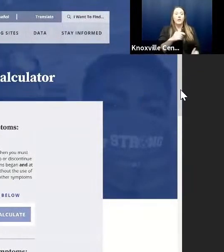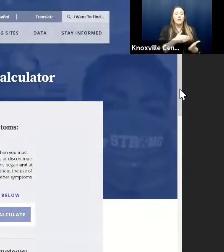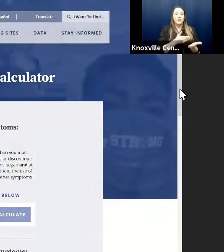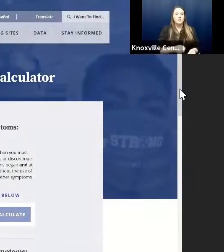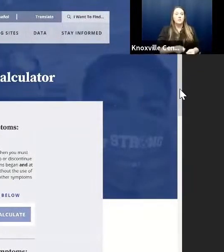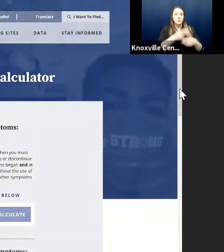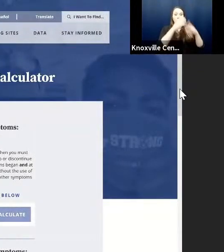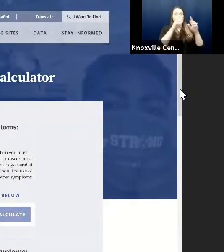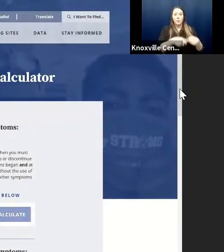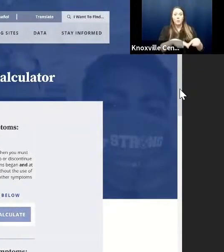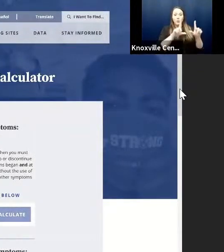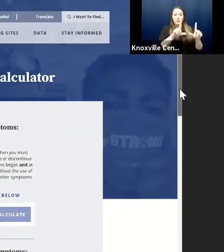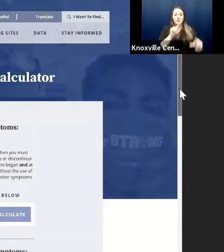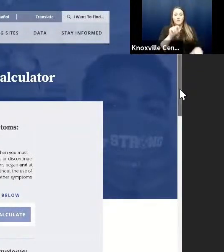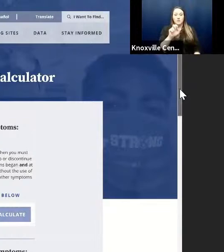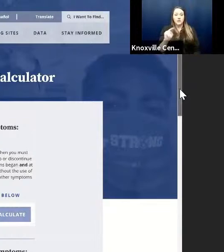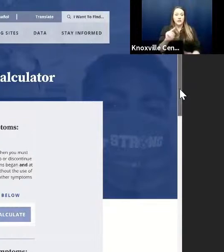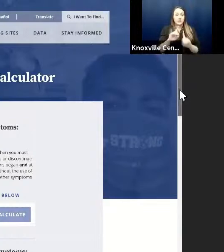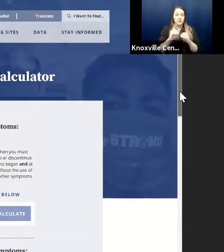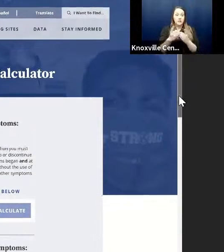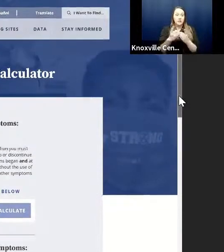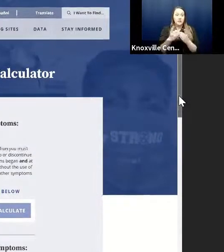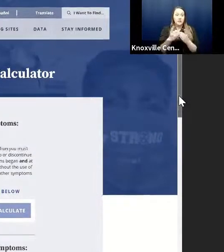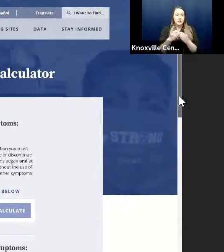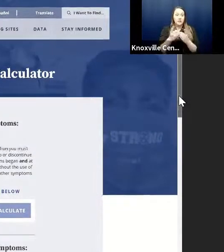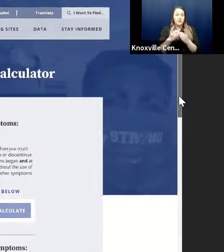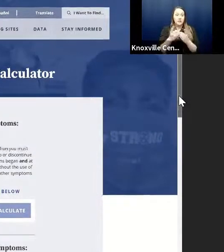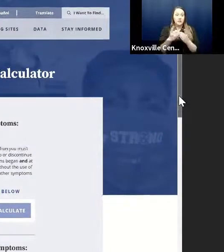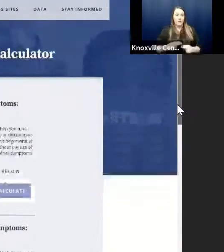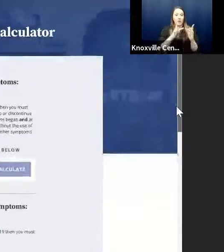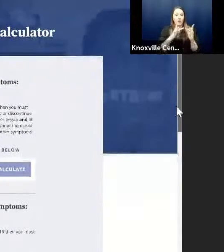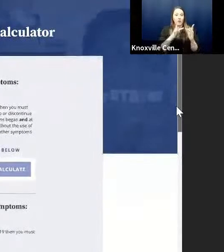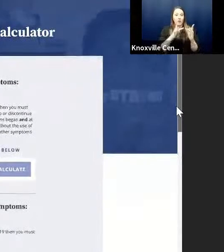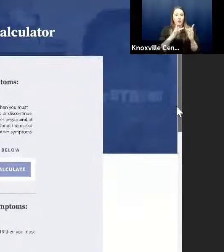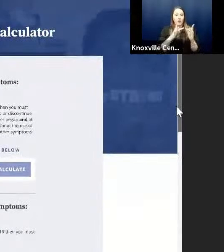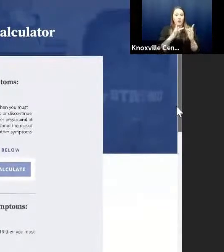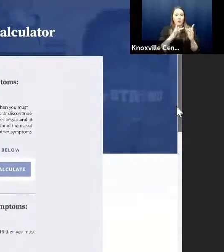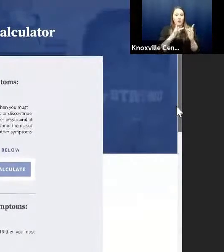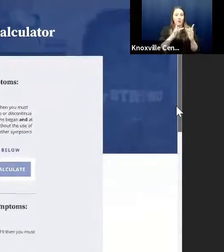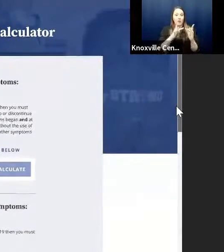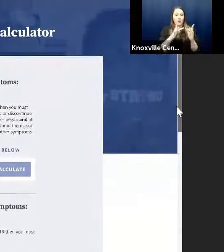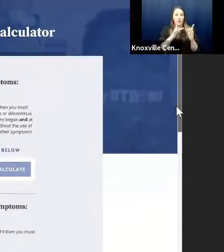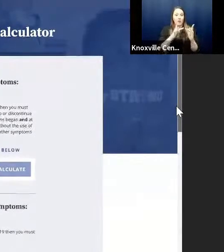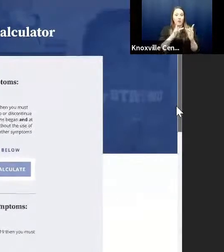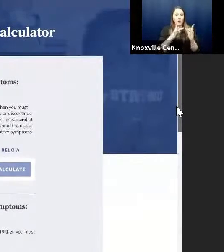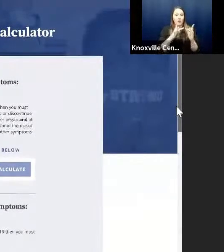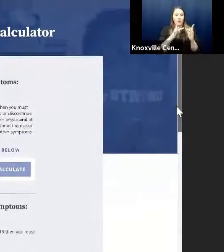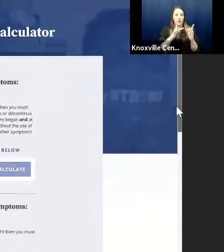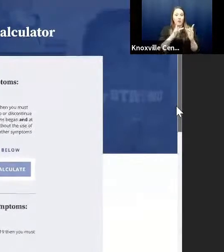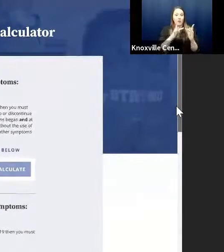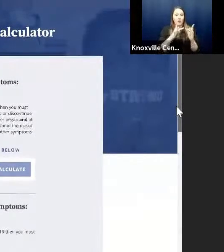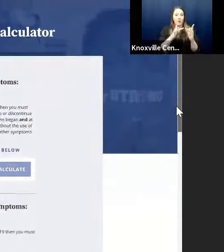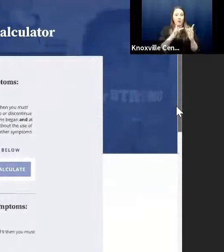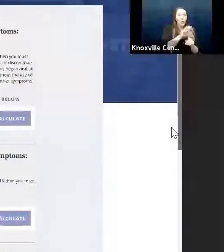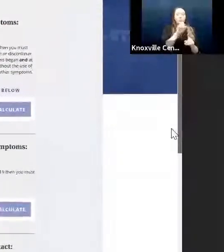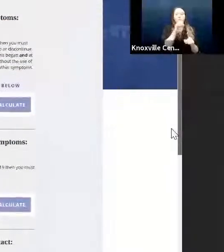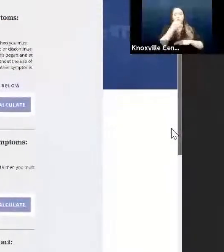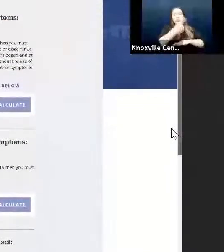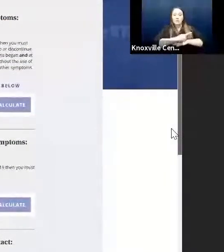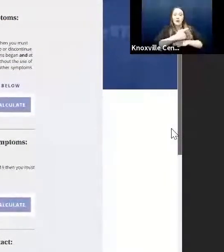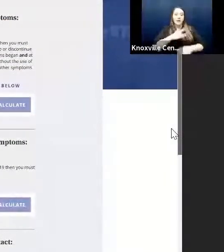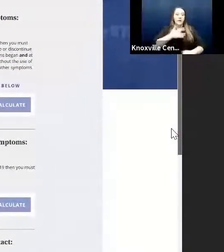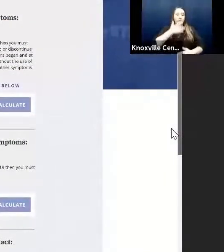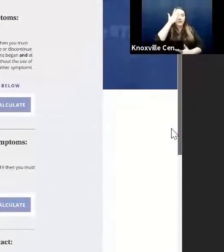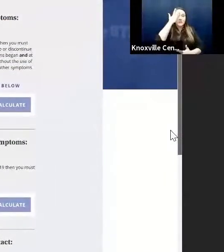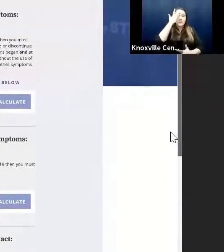Health webpage, where you can input your date, the date of your symptoms again, the date of your test, or the date you were exposed, to determine when your isolation or